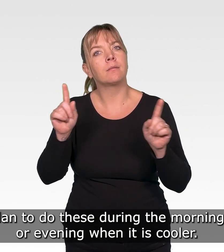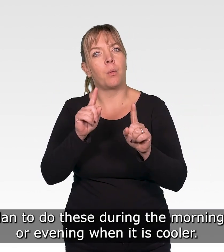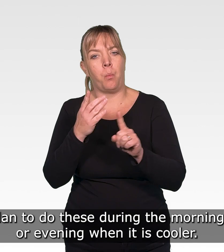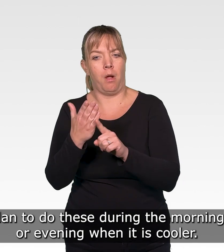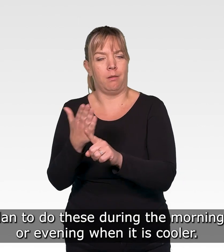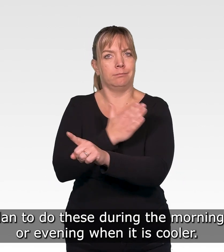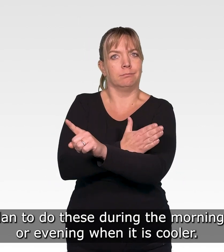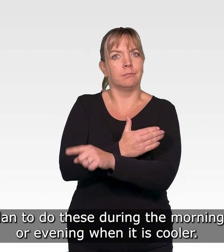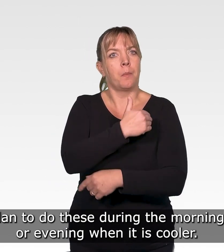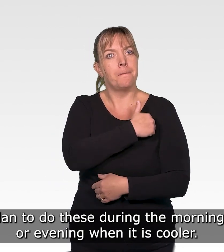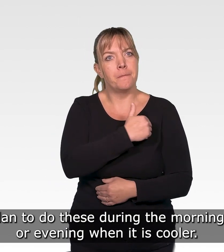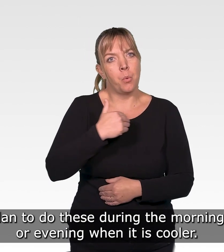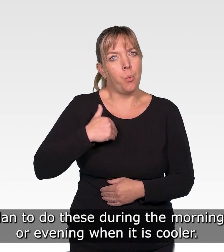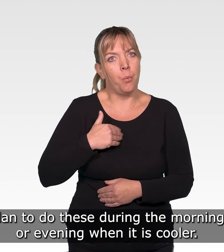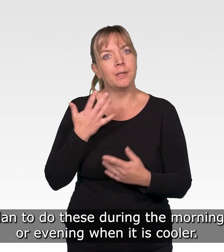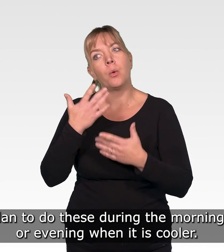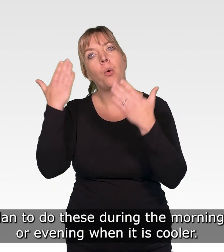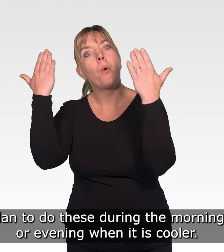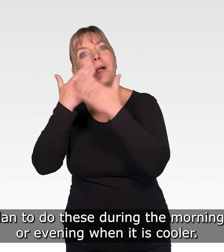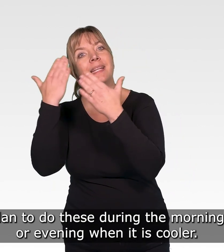or evening when it is cooler.